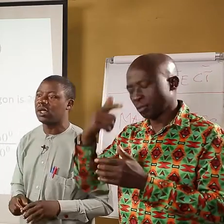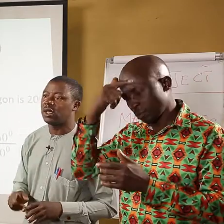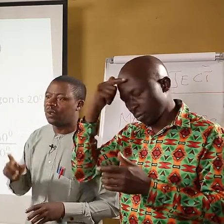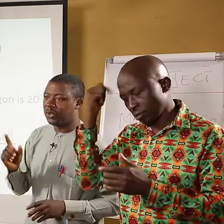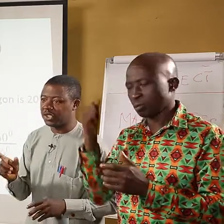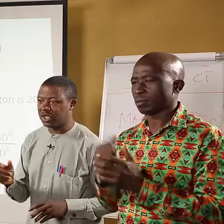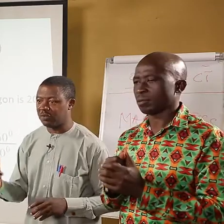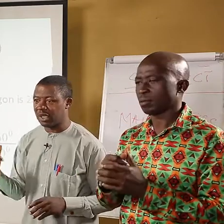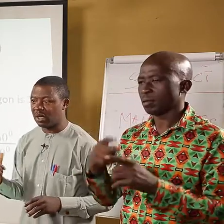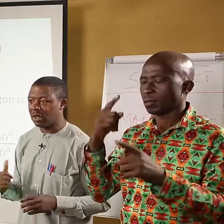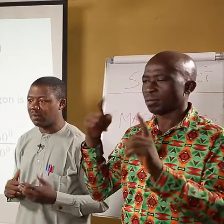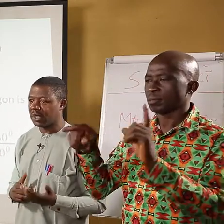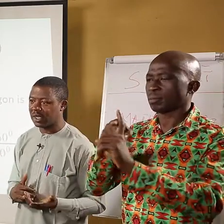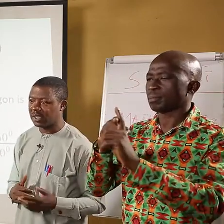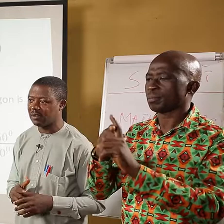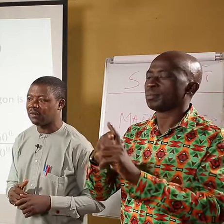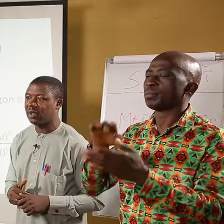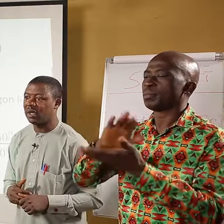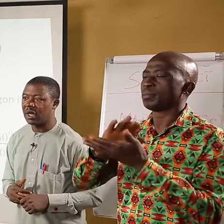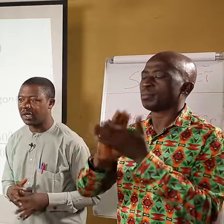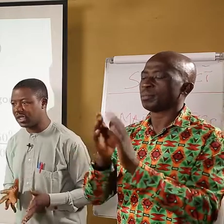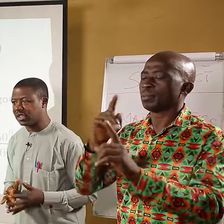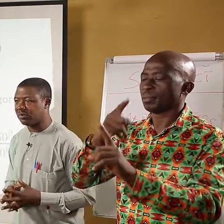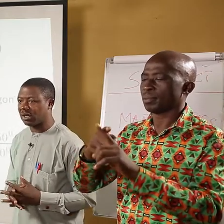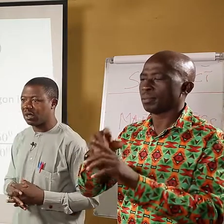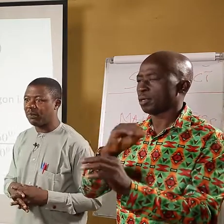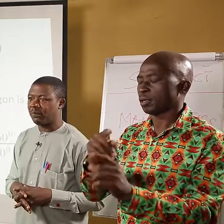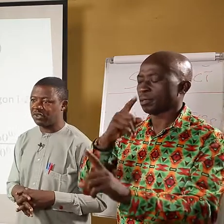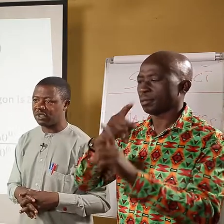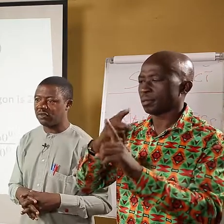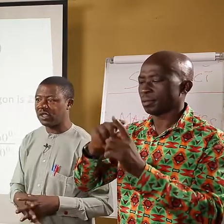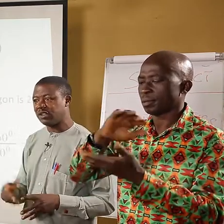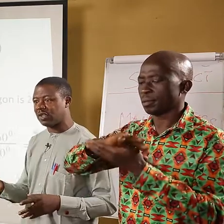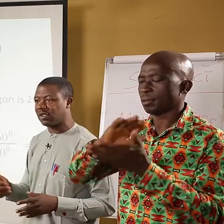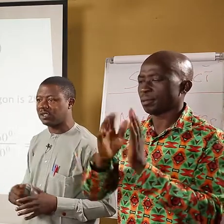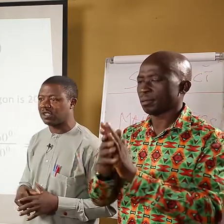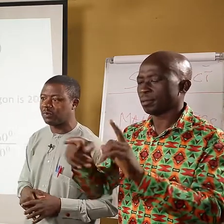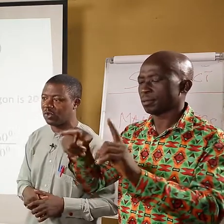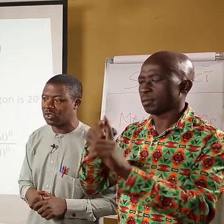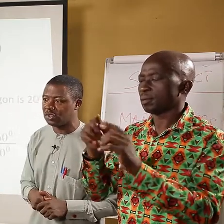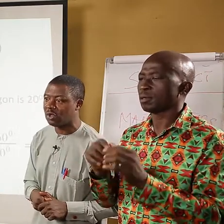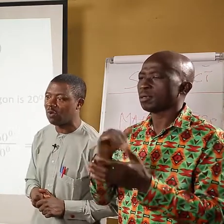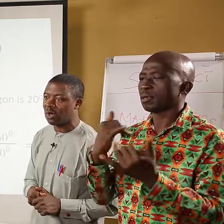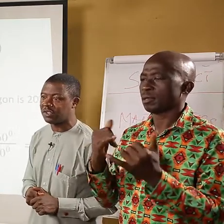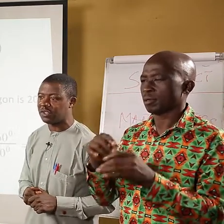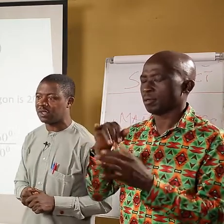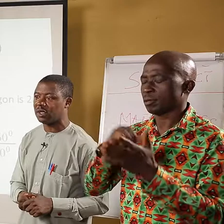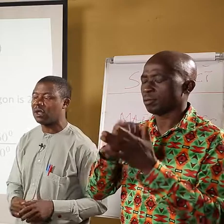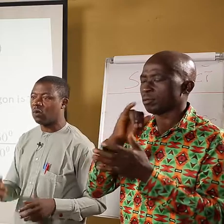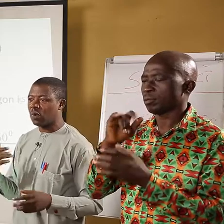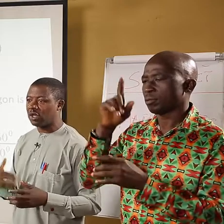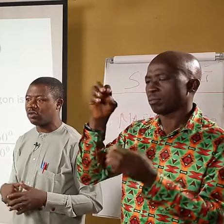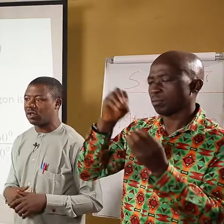because positive become negative and negative become positive. In this case, it is plus